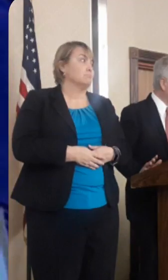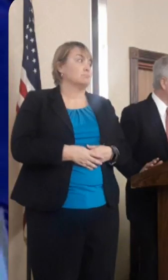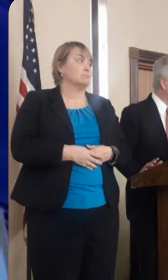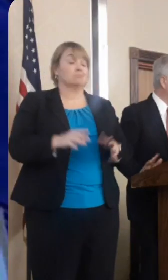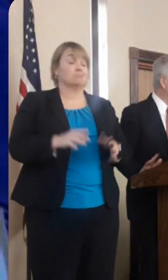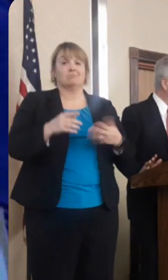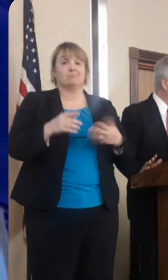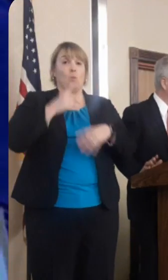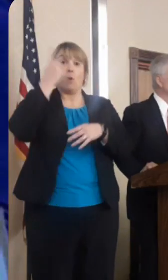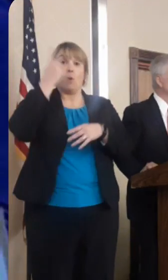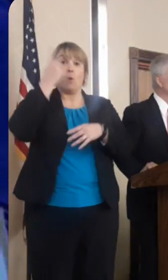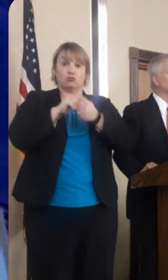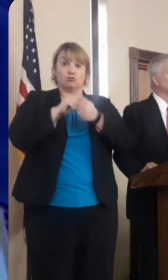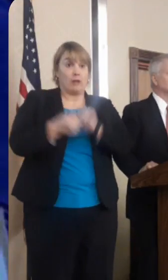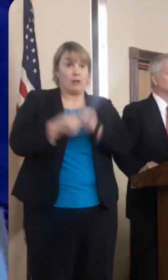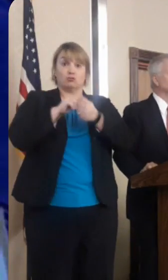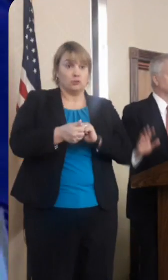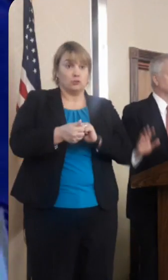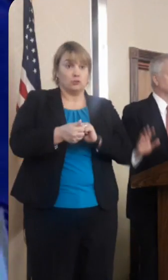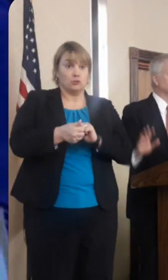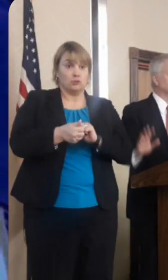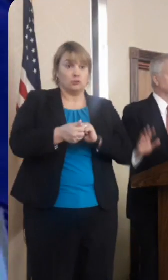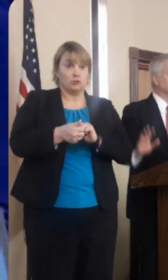parents. Very good.